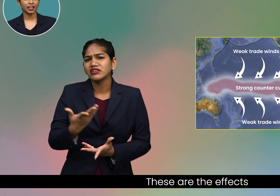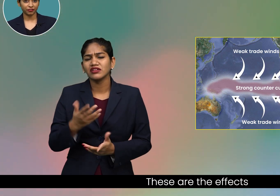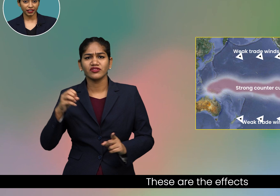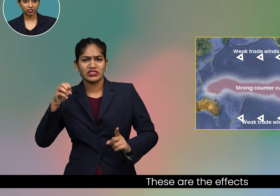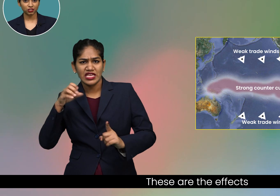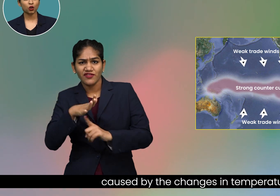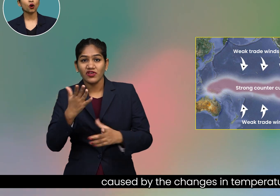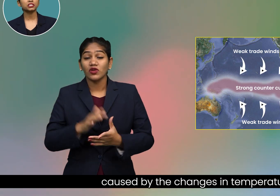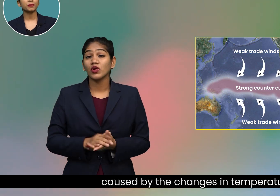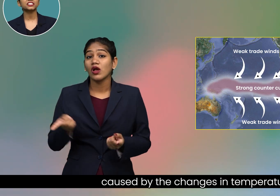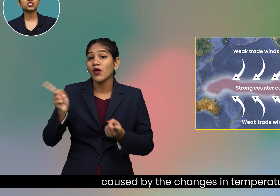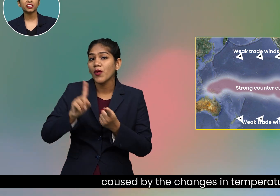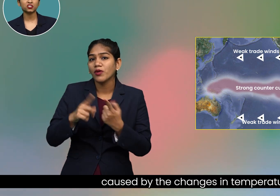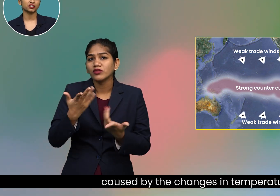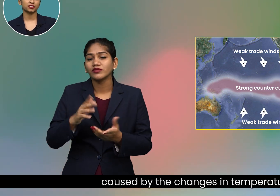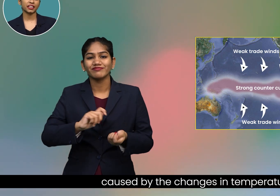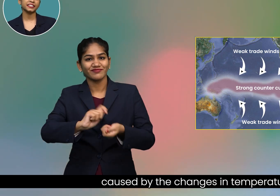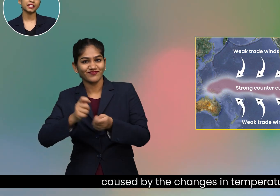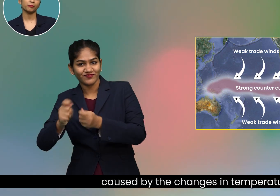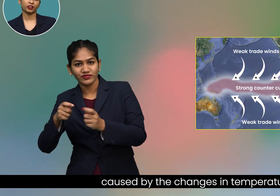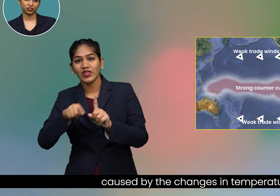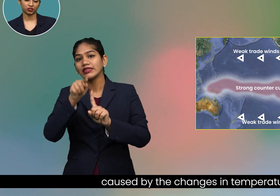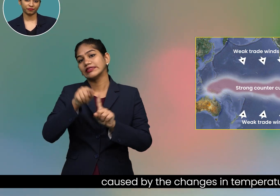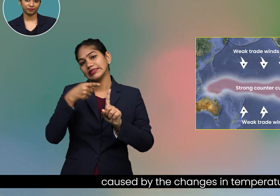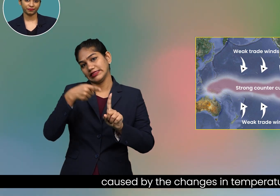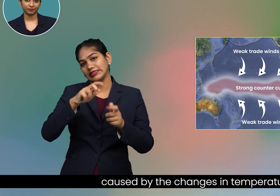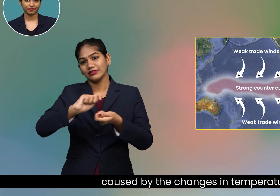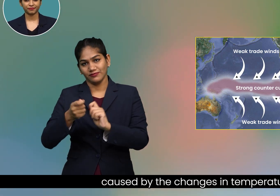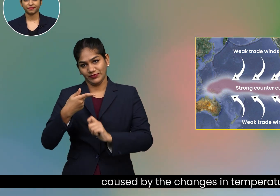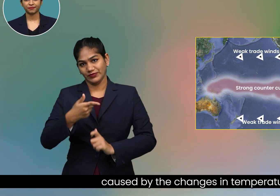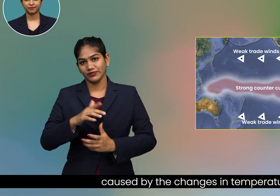These are the effects caused by the changes in temperature